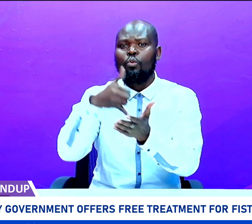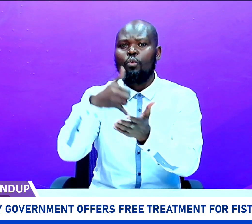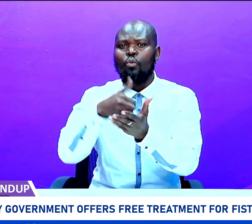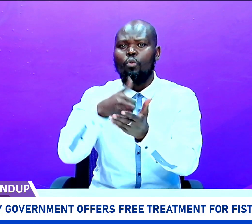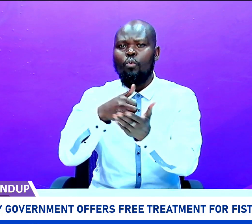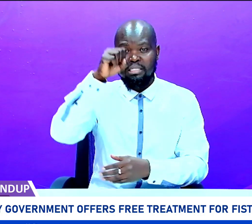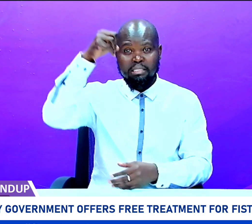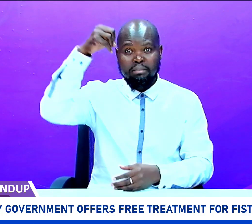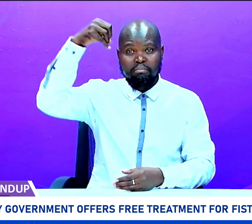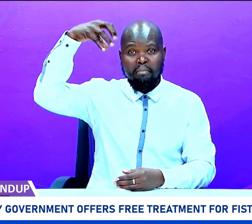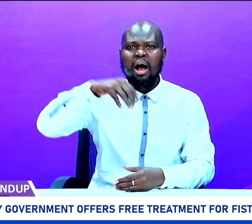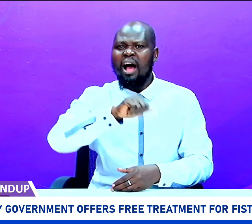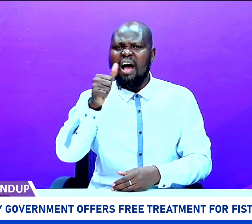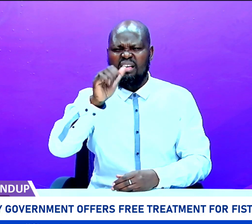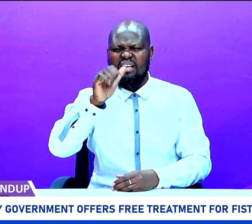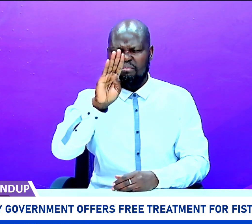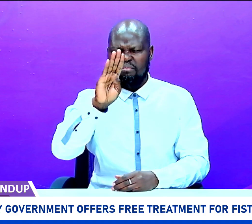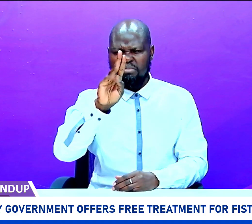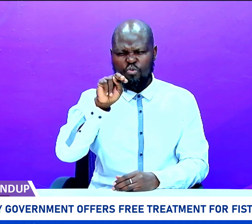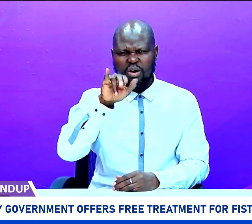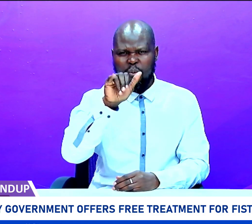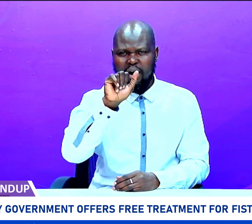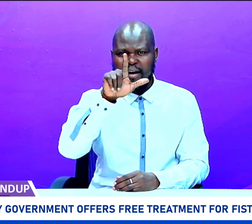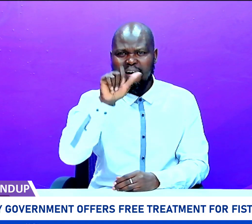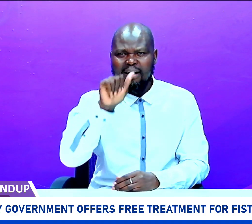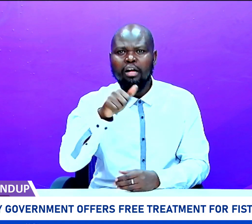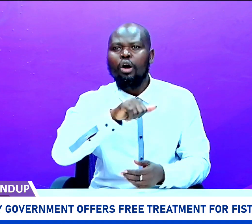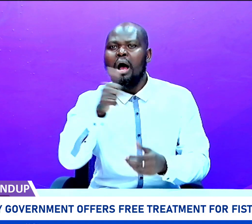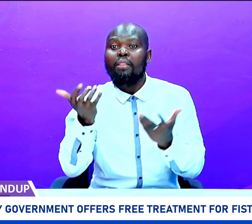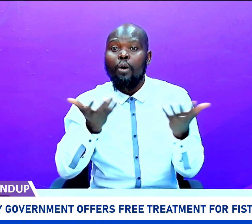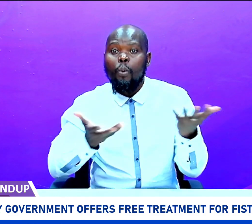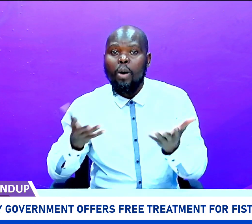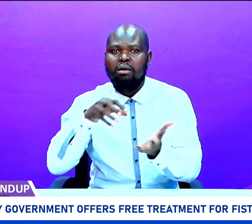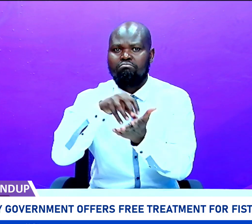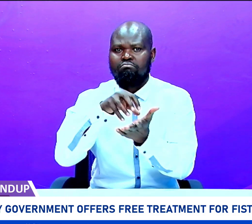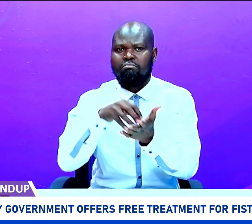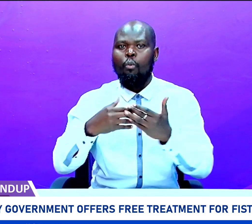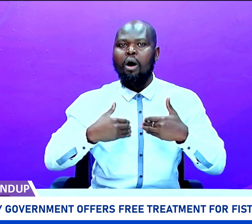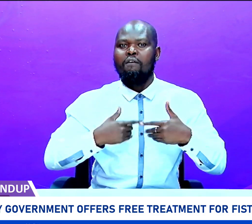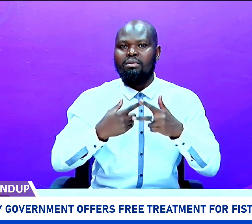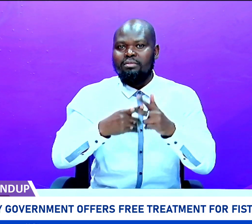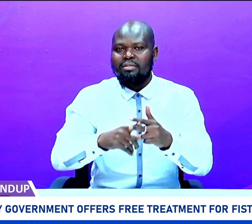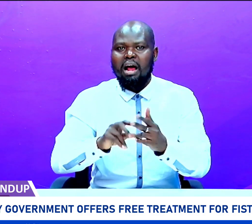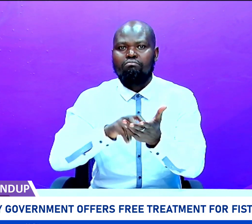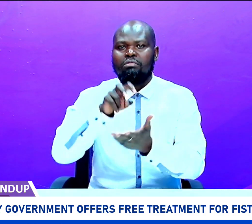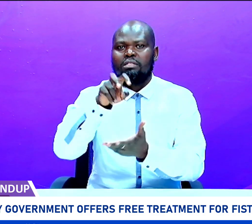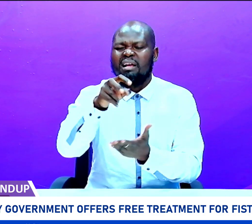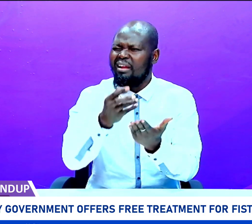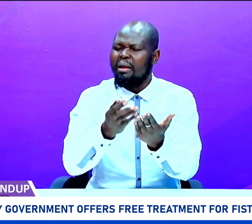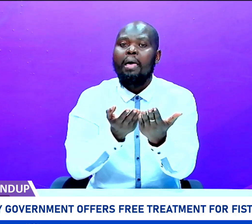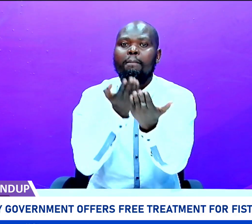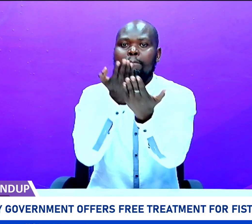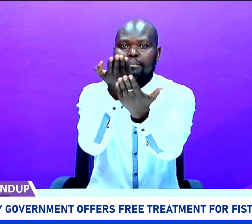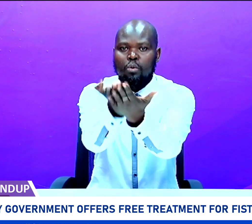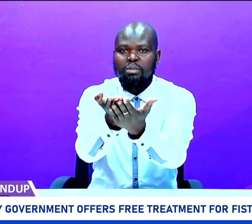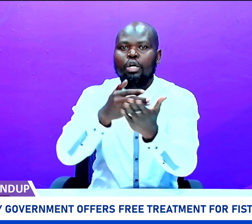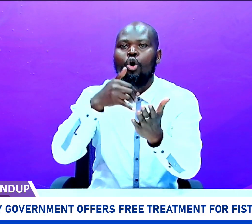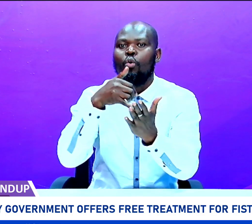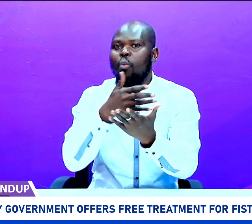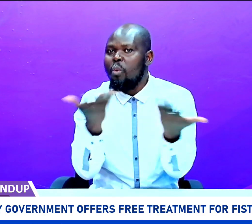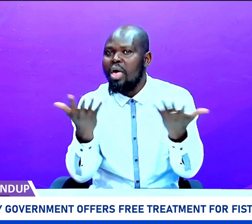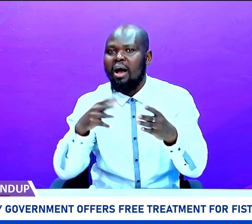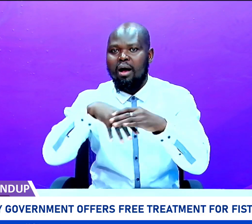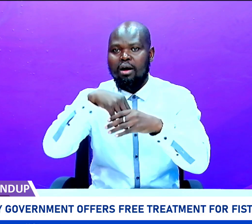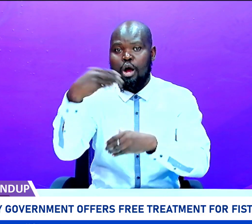The most affected constituencies include Samia and Bunyala, where cases have been on the rise, prompting